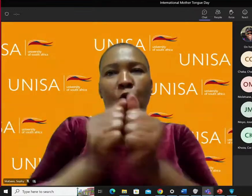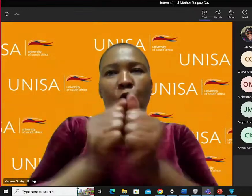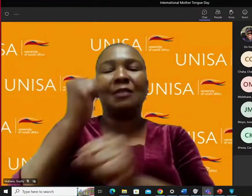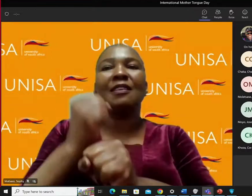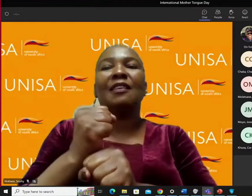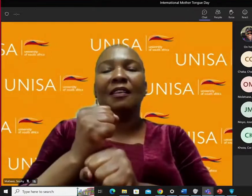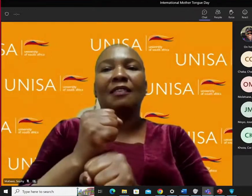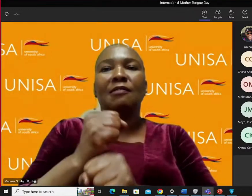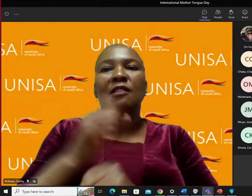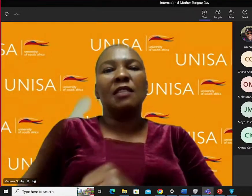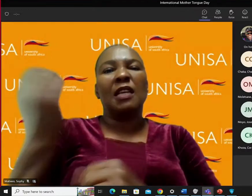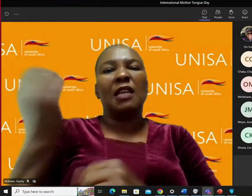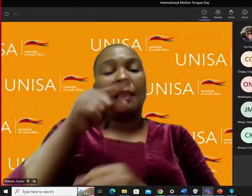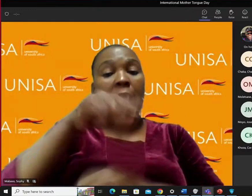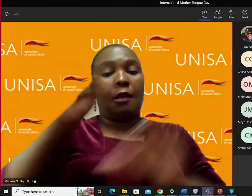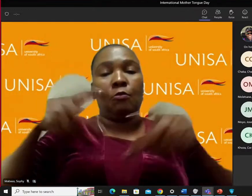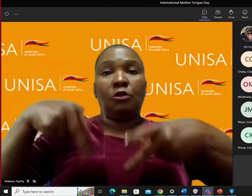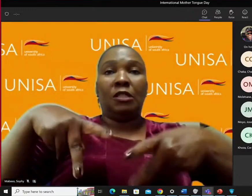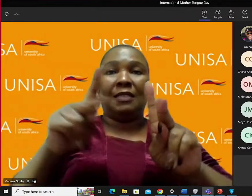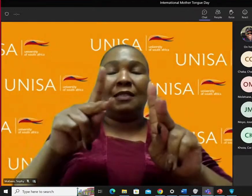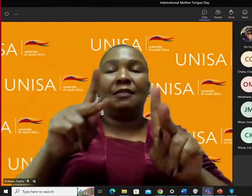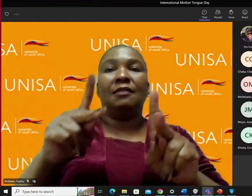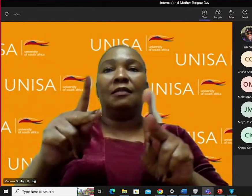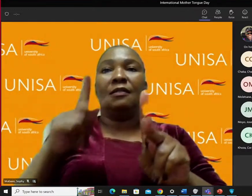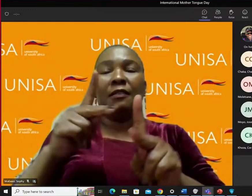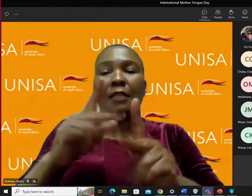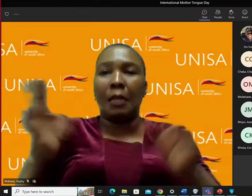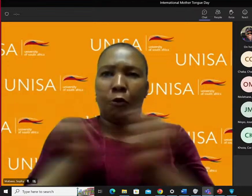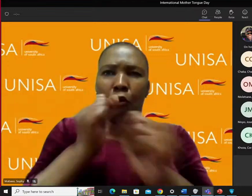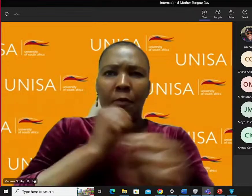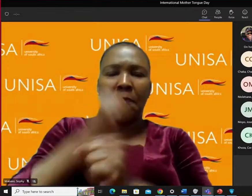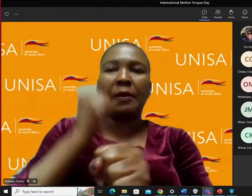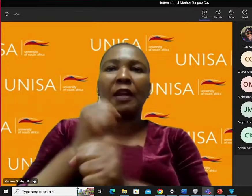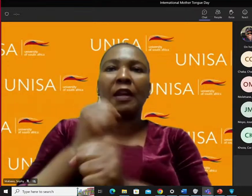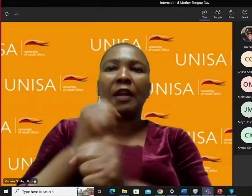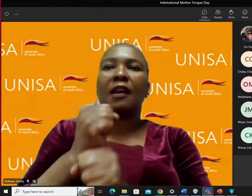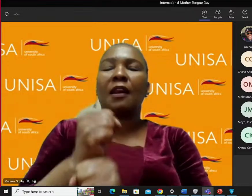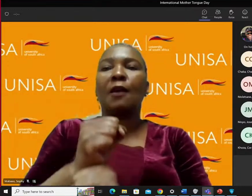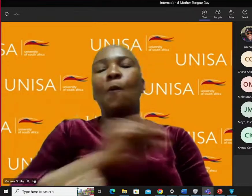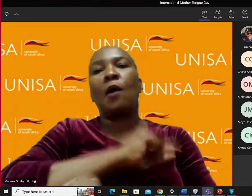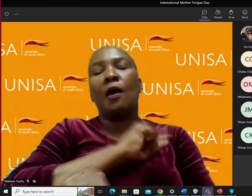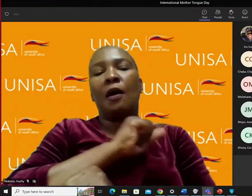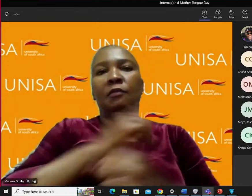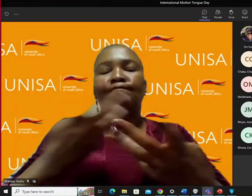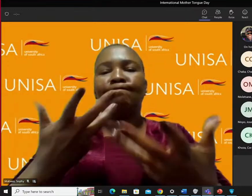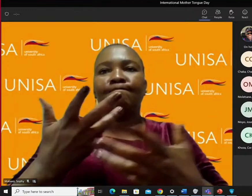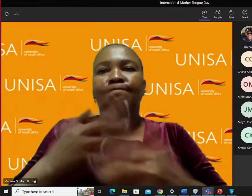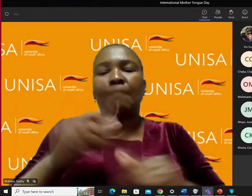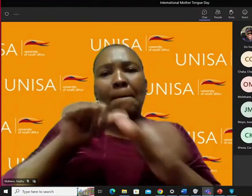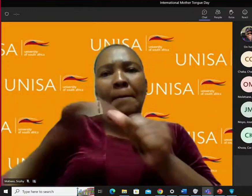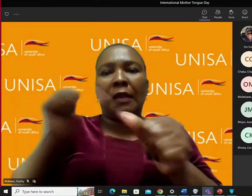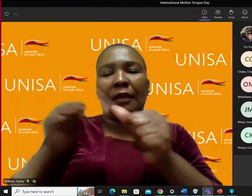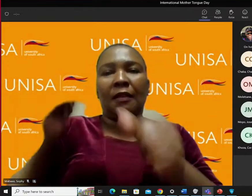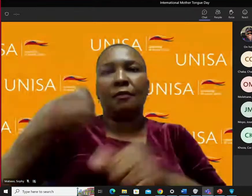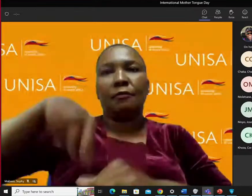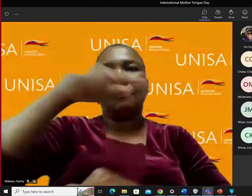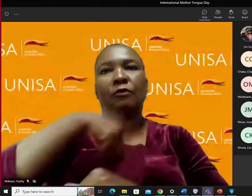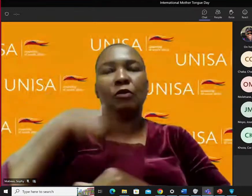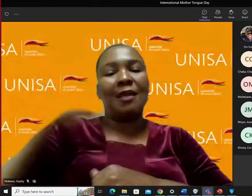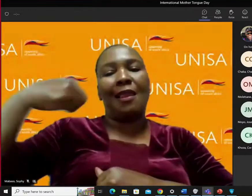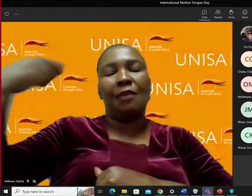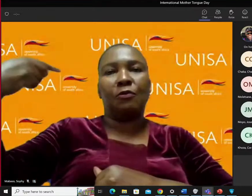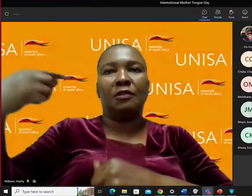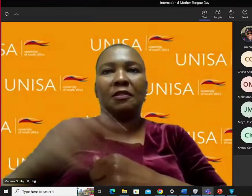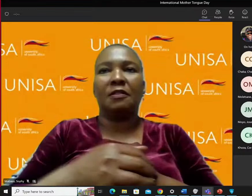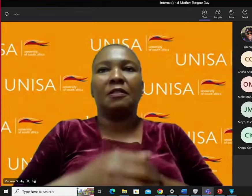take up that opportunity and collaborate so that we can better our languages